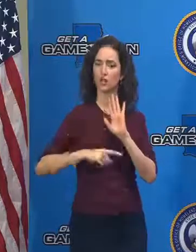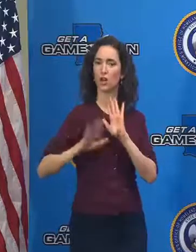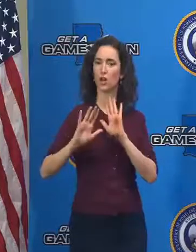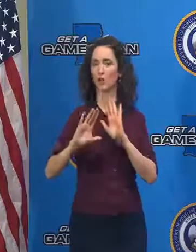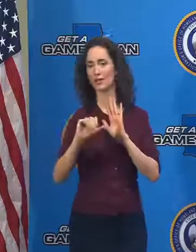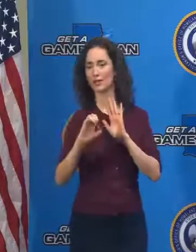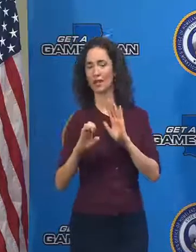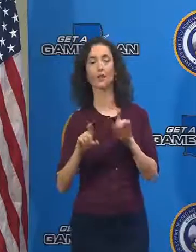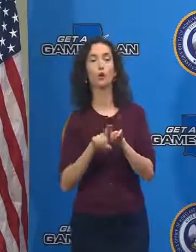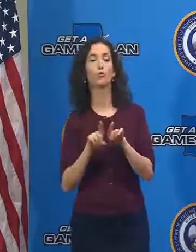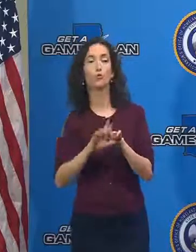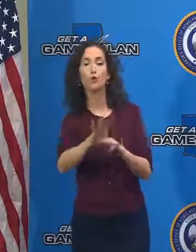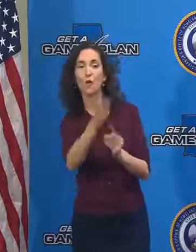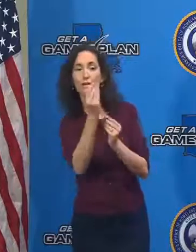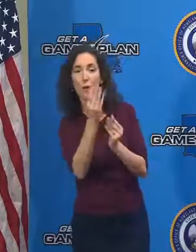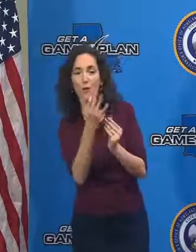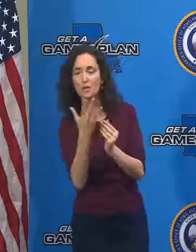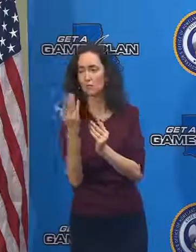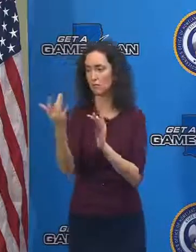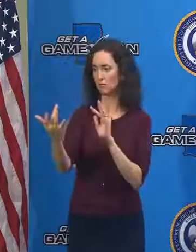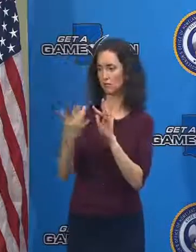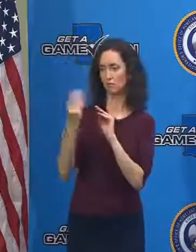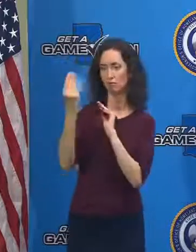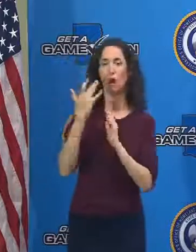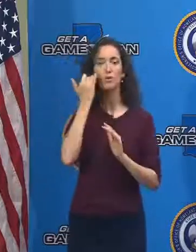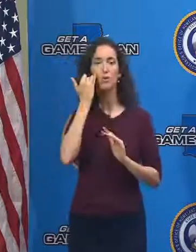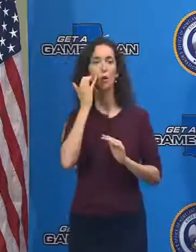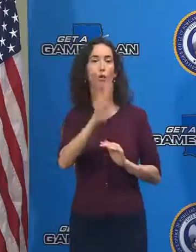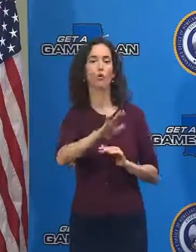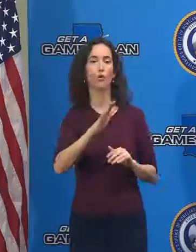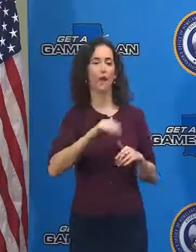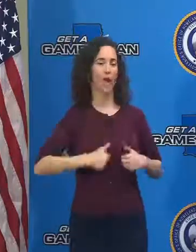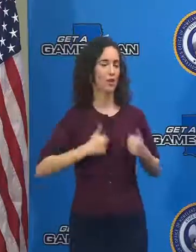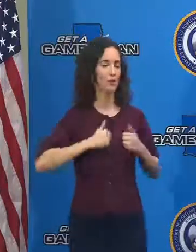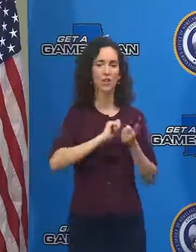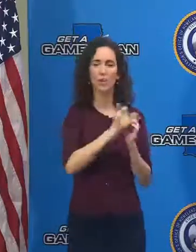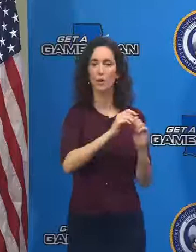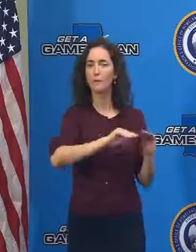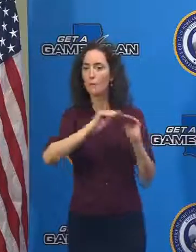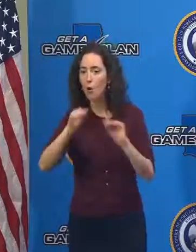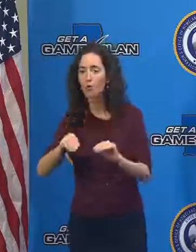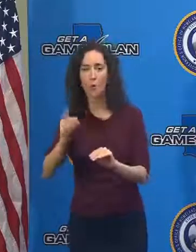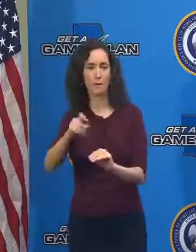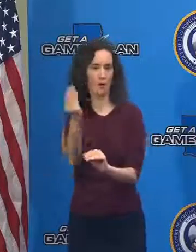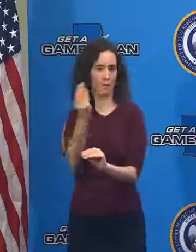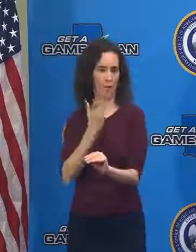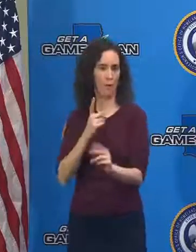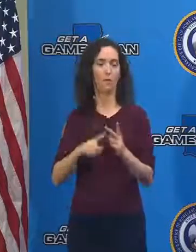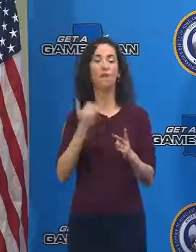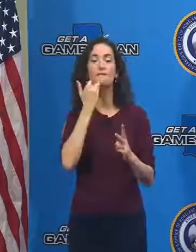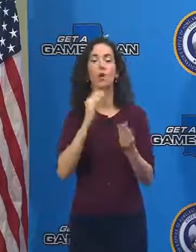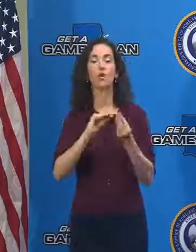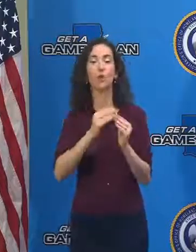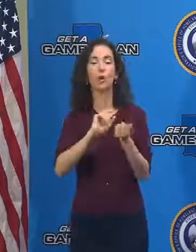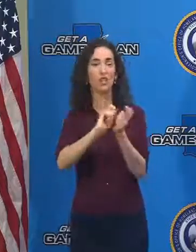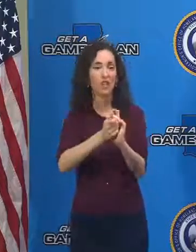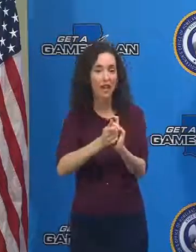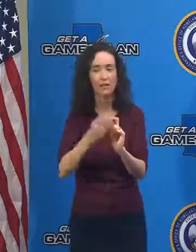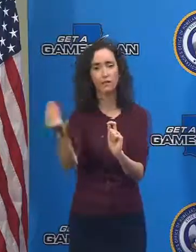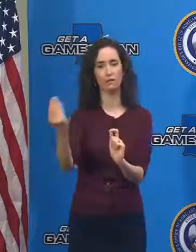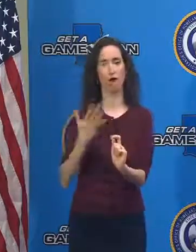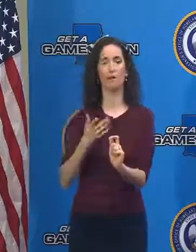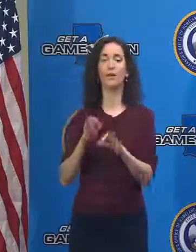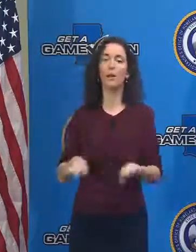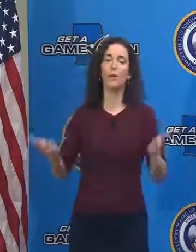information up to date. If you move, if you have a change in phone number, those things are vitally important to us to be able to maintain that contact with